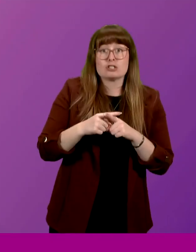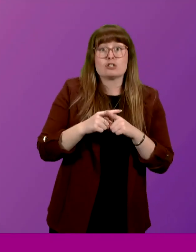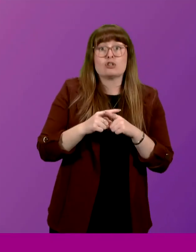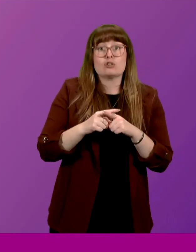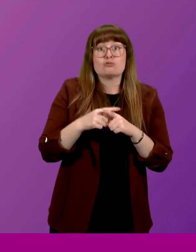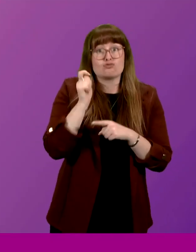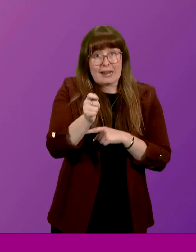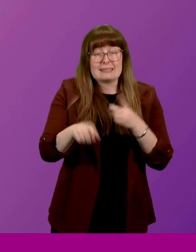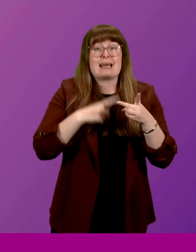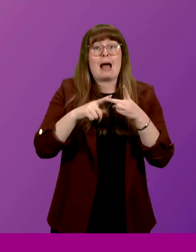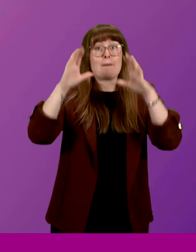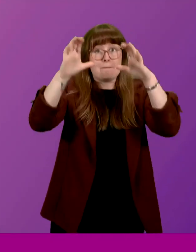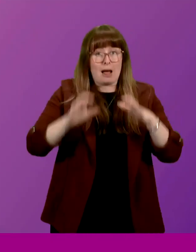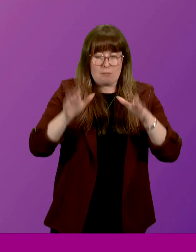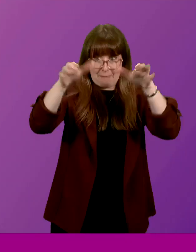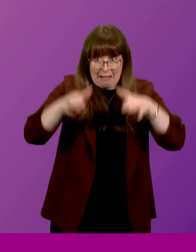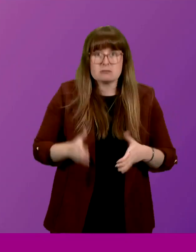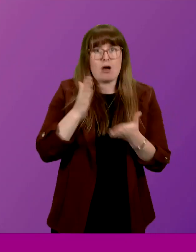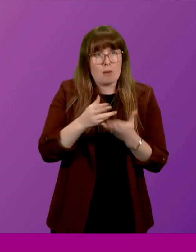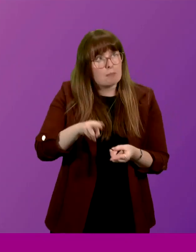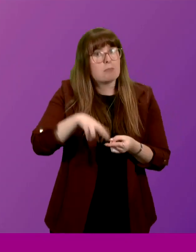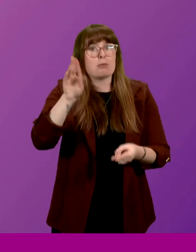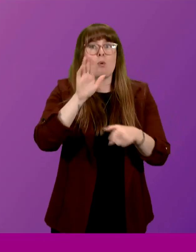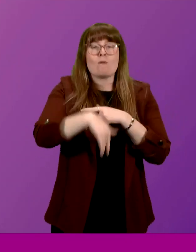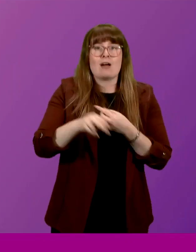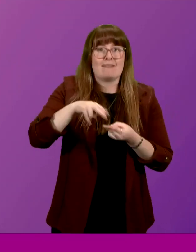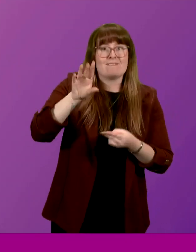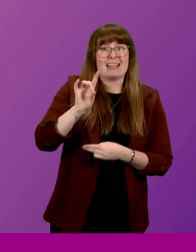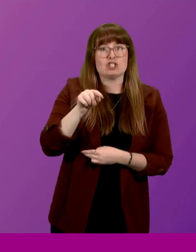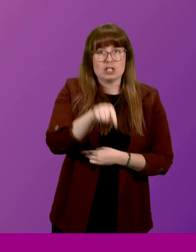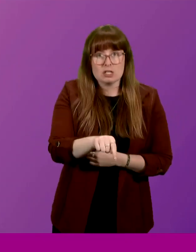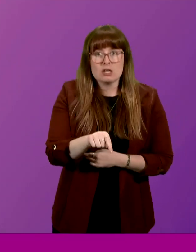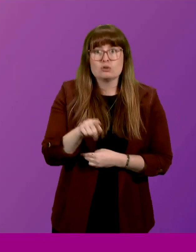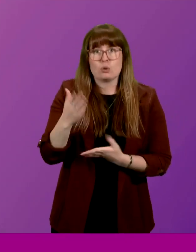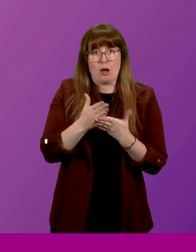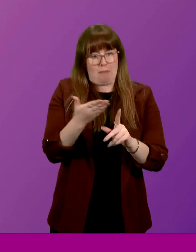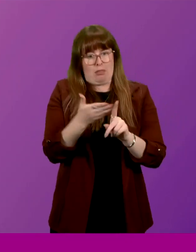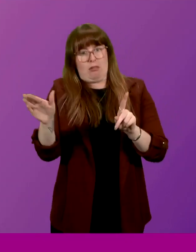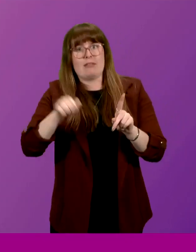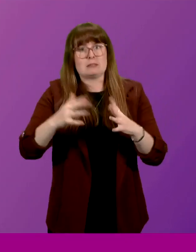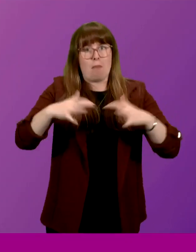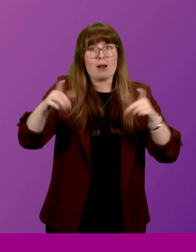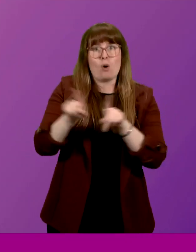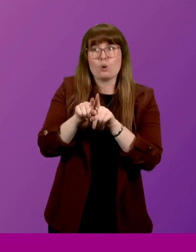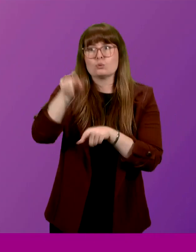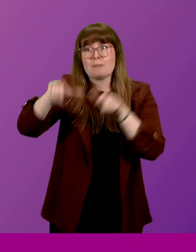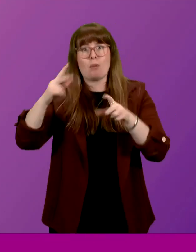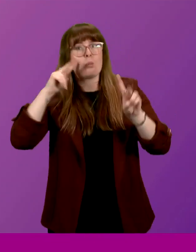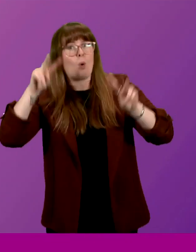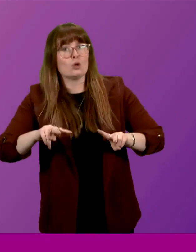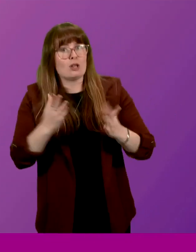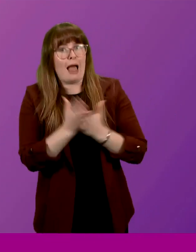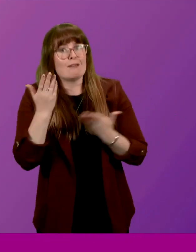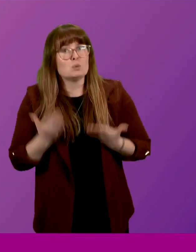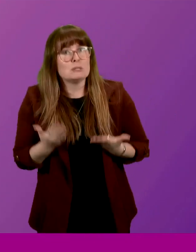bands rose above inflation. So the First Minister has yet again misled not just this Parliament, but the public who are watching. Can I seek